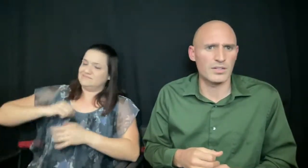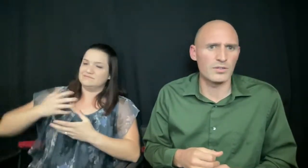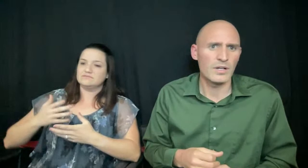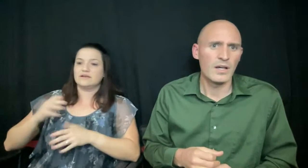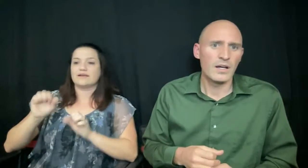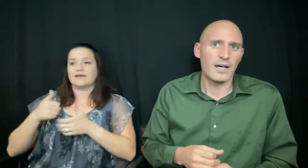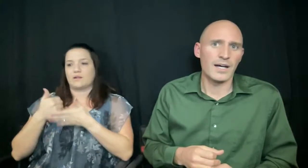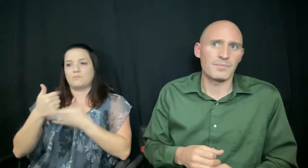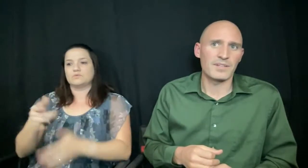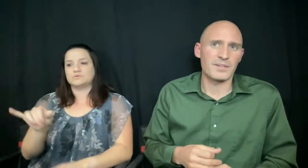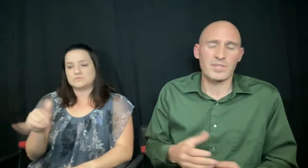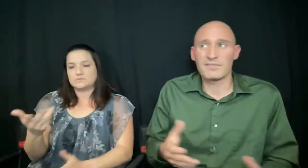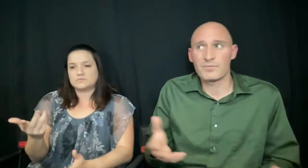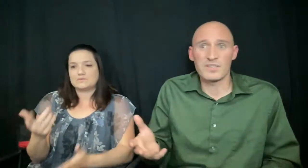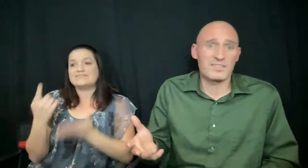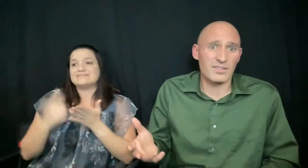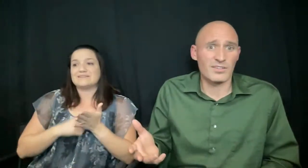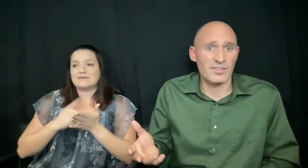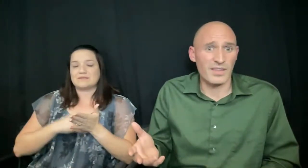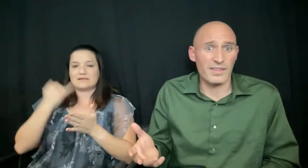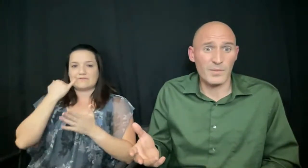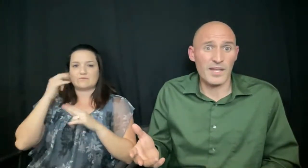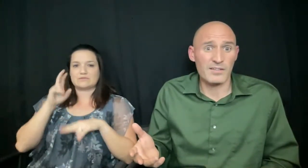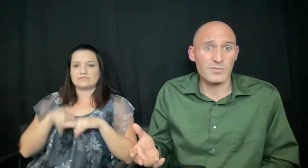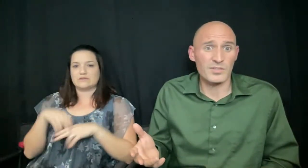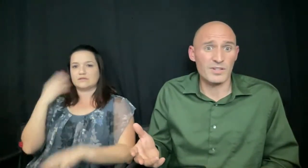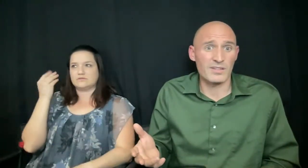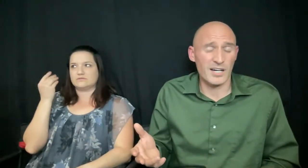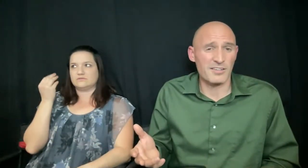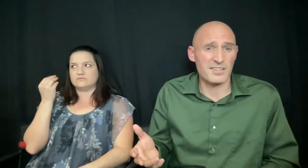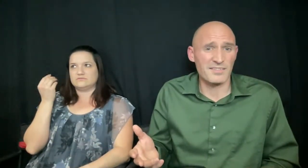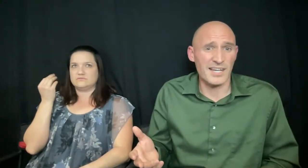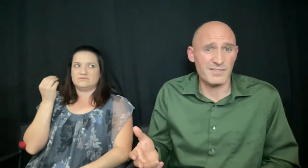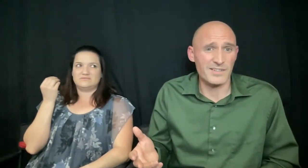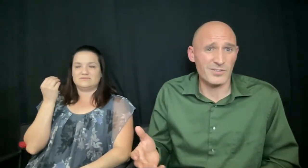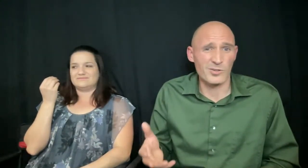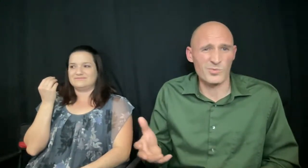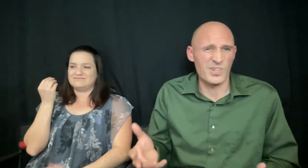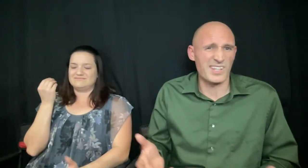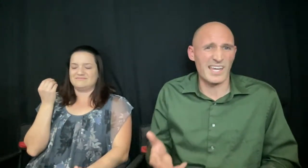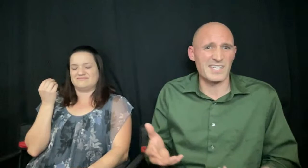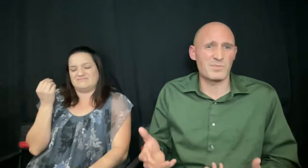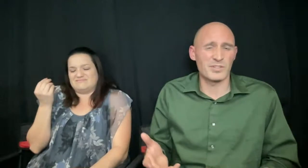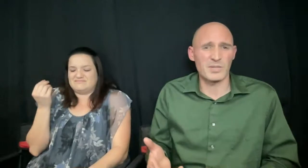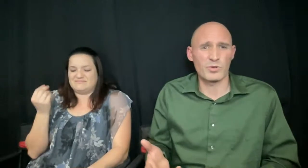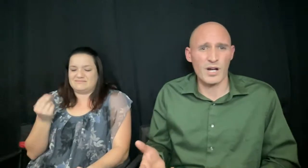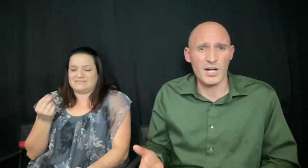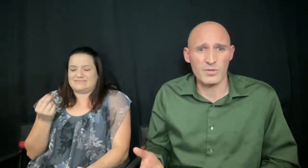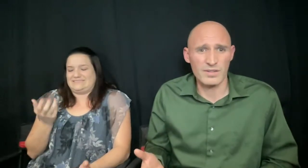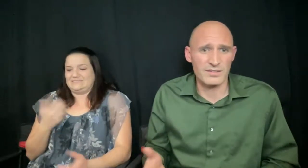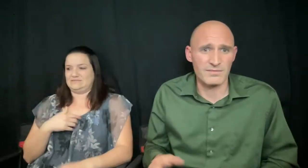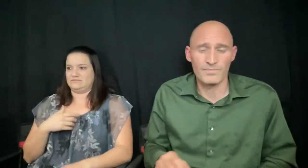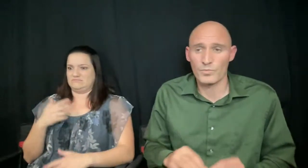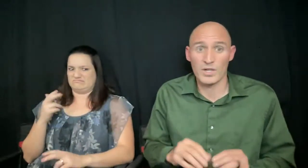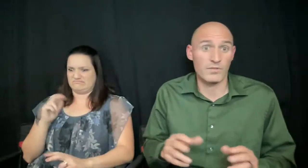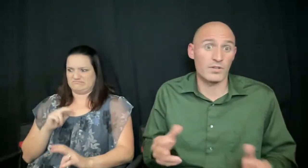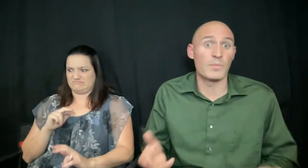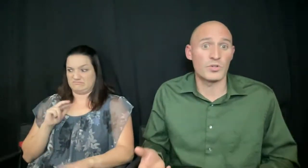too. Because sometimes if we just sit there and think about it too much, we talk ourselves out of it, or we end up looking more awkward than whatever emotion